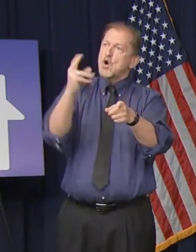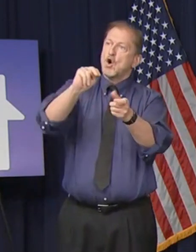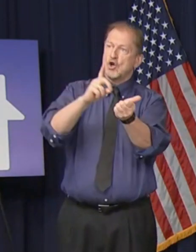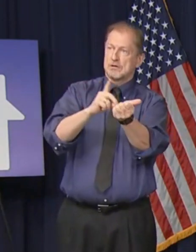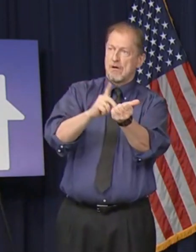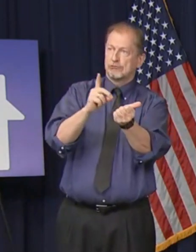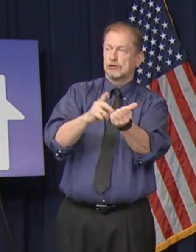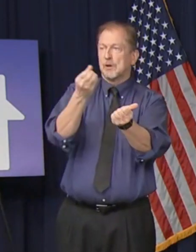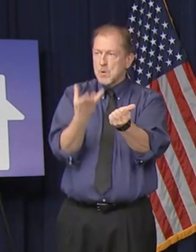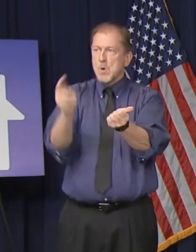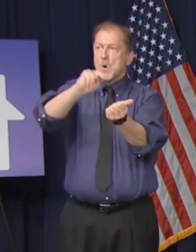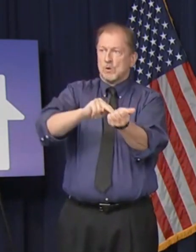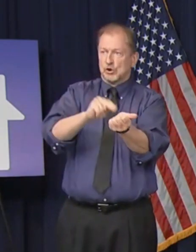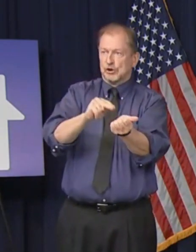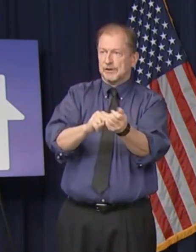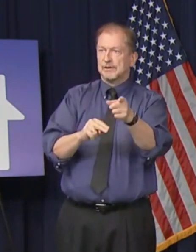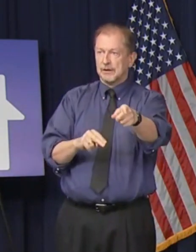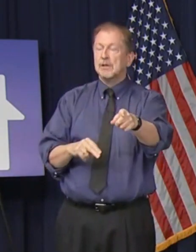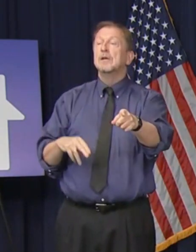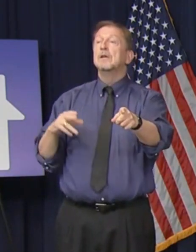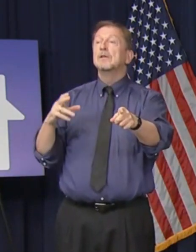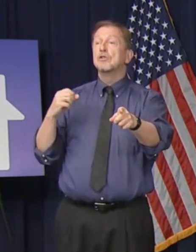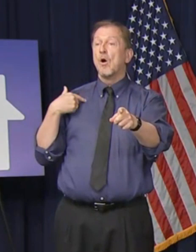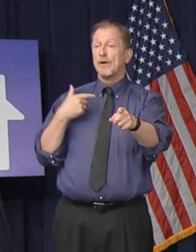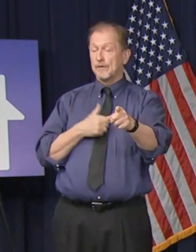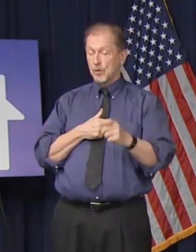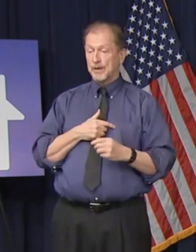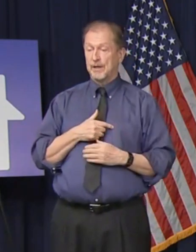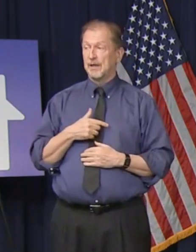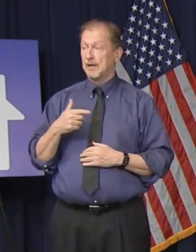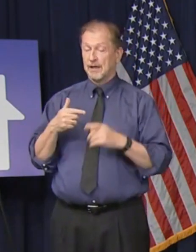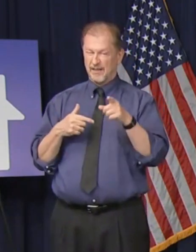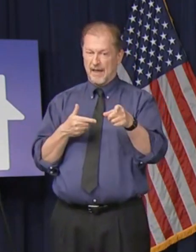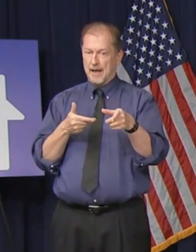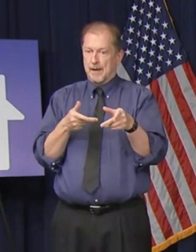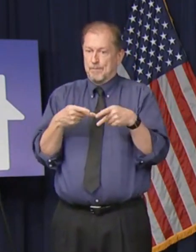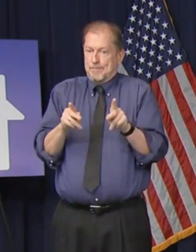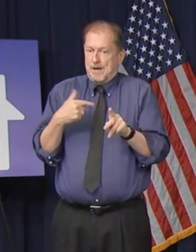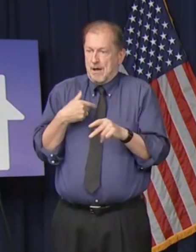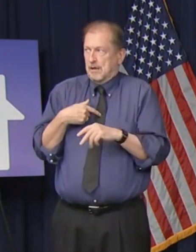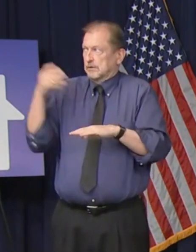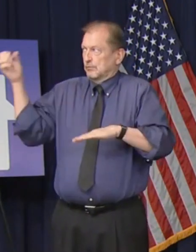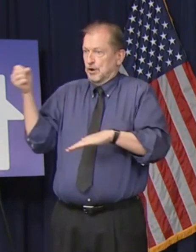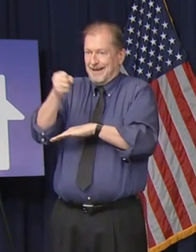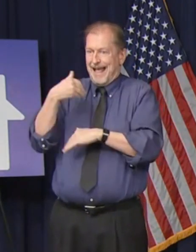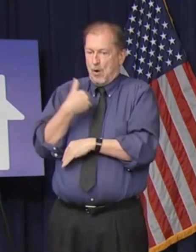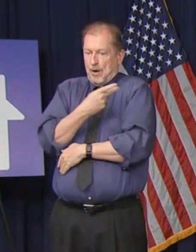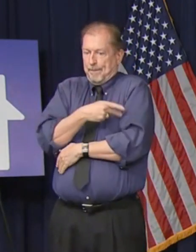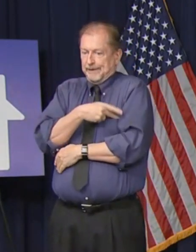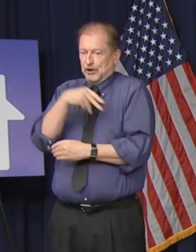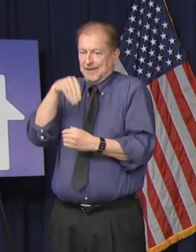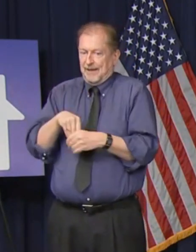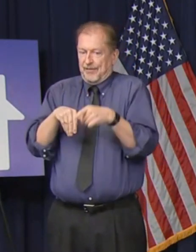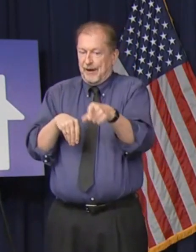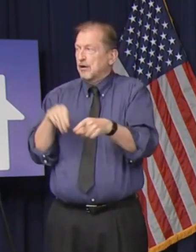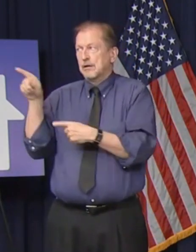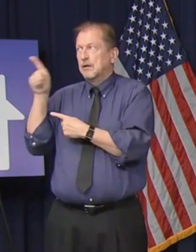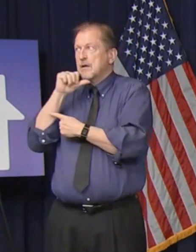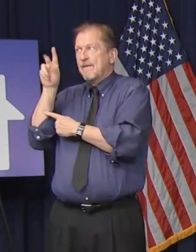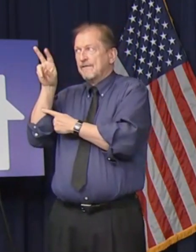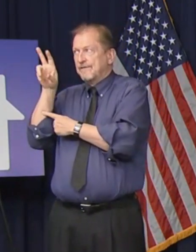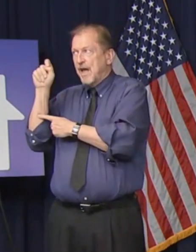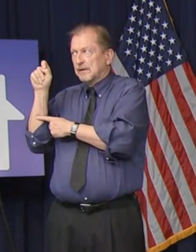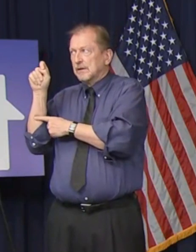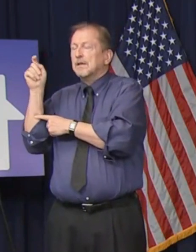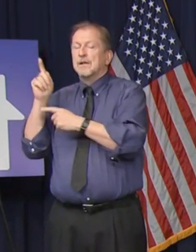we give these non-veterans and allow them, when they have allowed us to put, our patients in the VA, I mean, that's